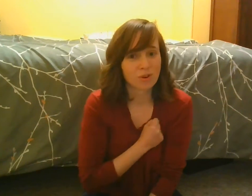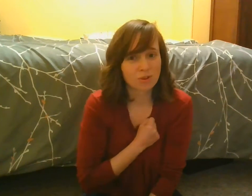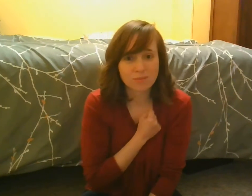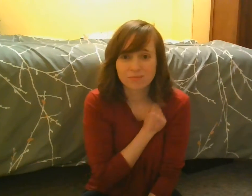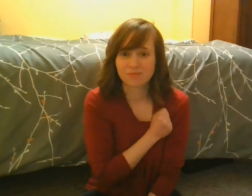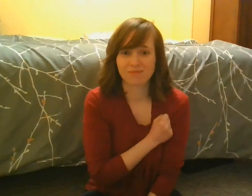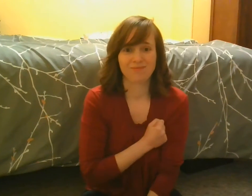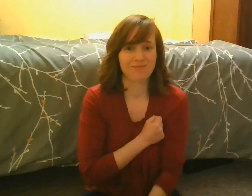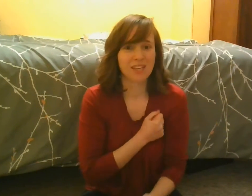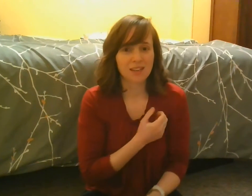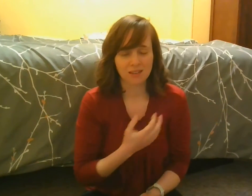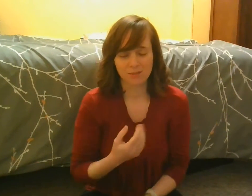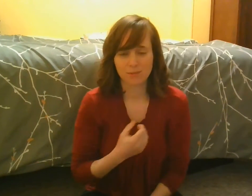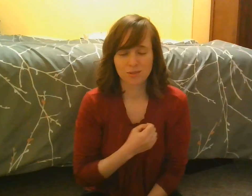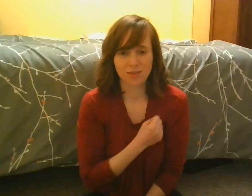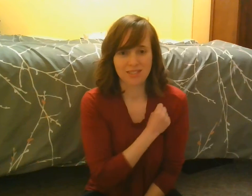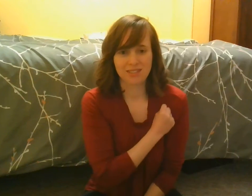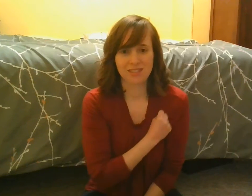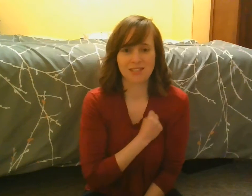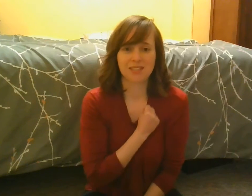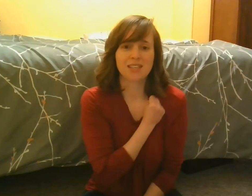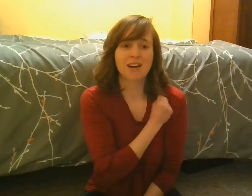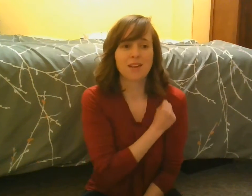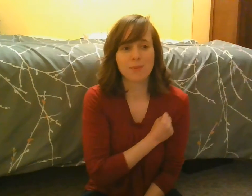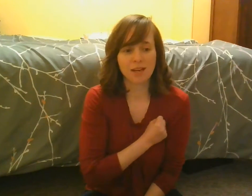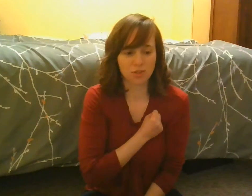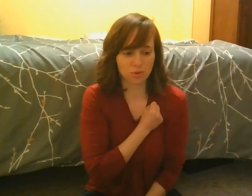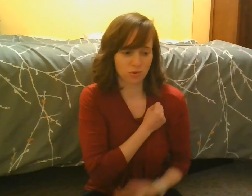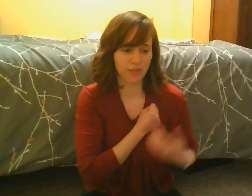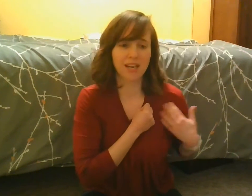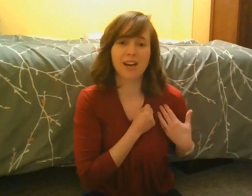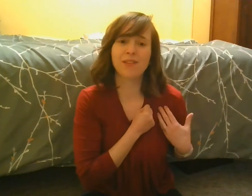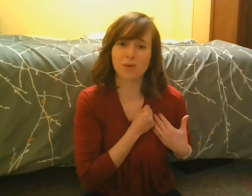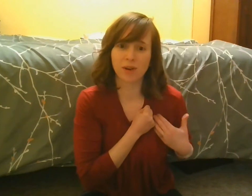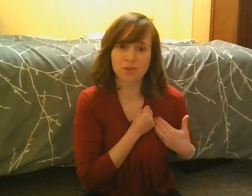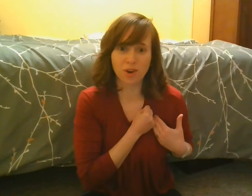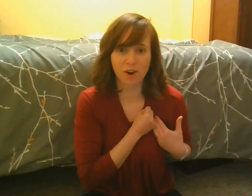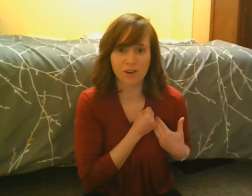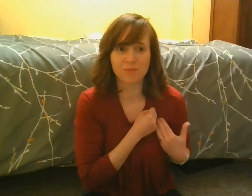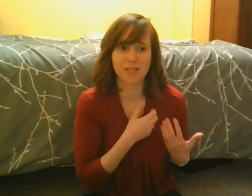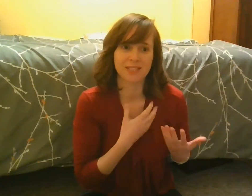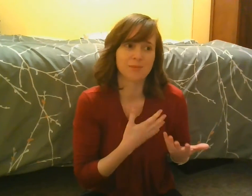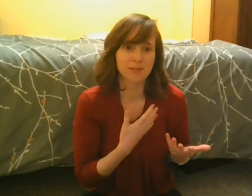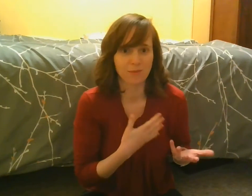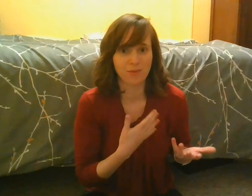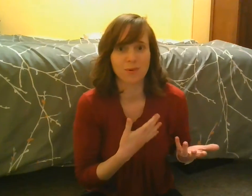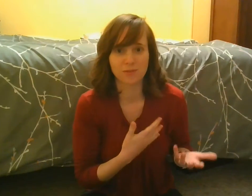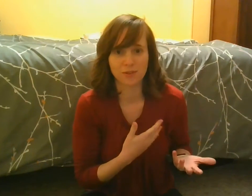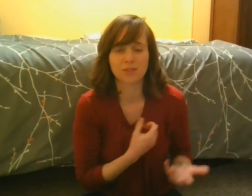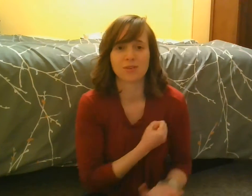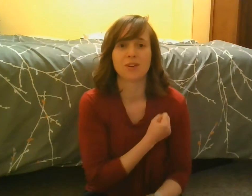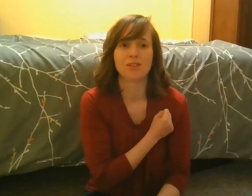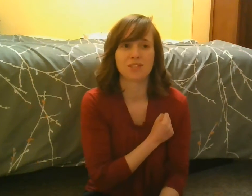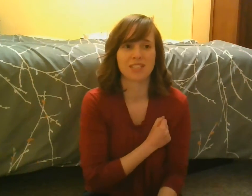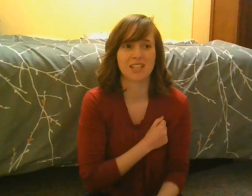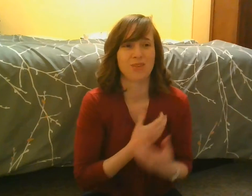sorrow. So it's kind of like making a circle, like kind of like around your heart, because sometimes if you were to feel sorry, you